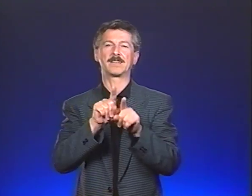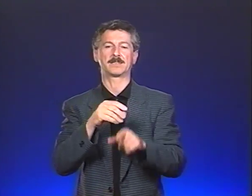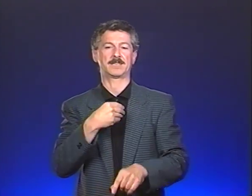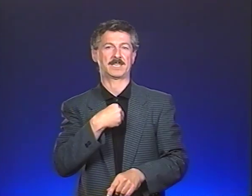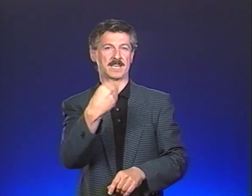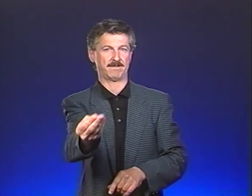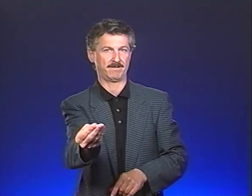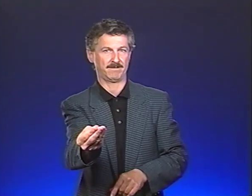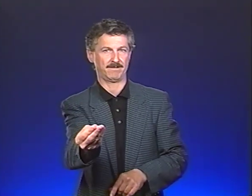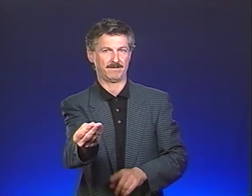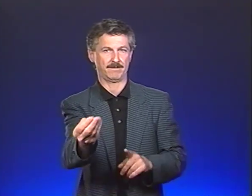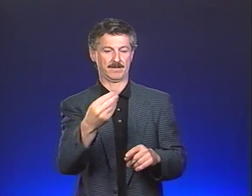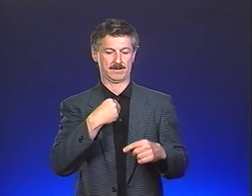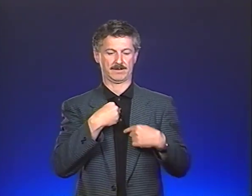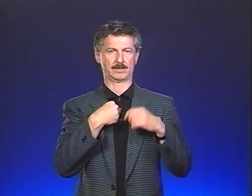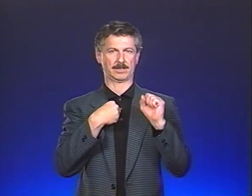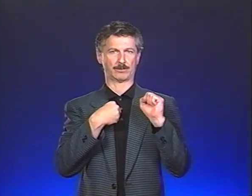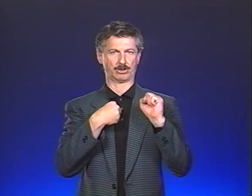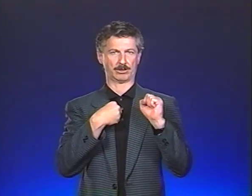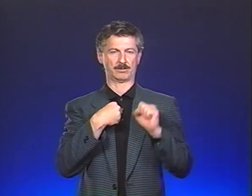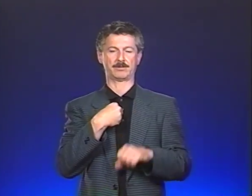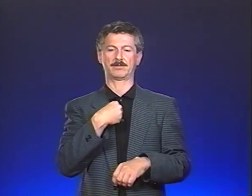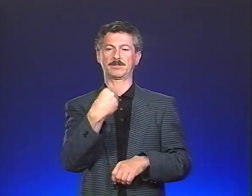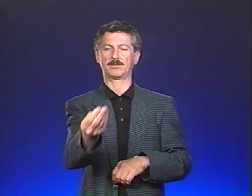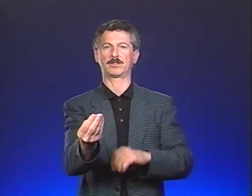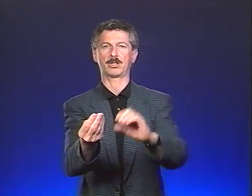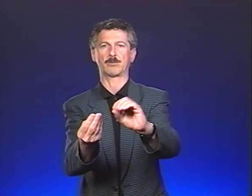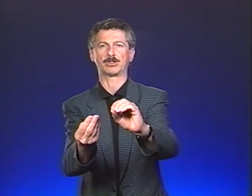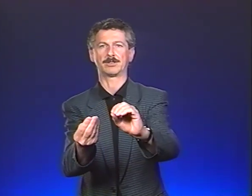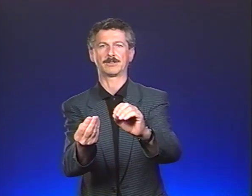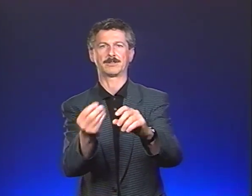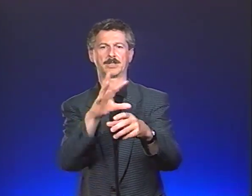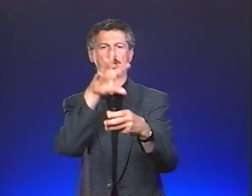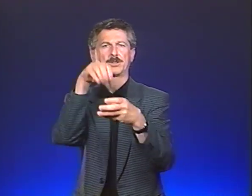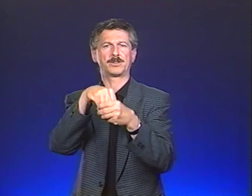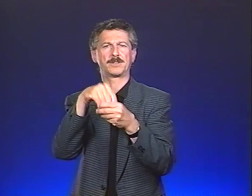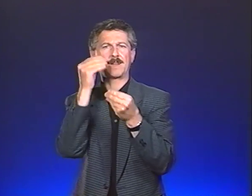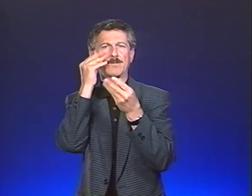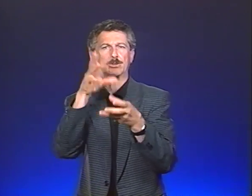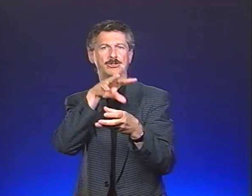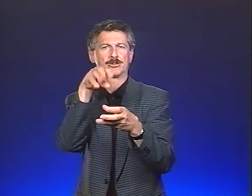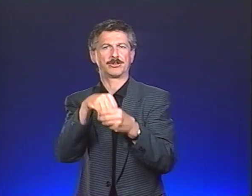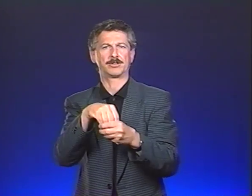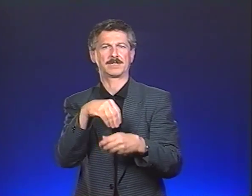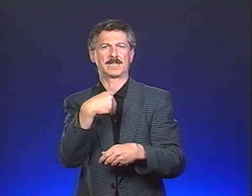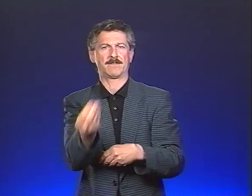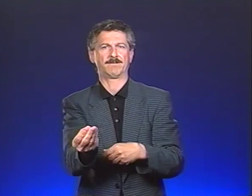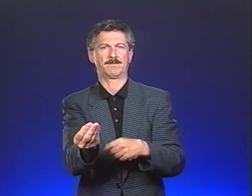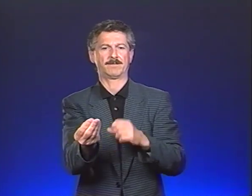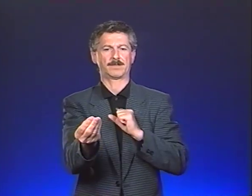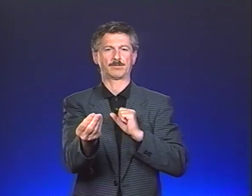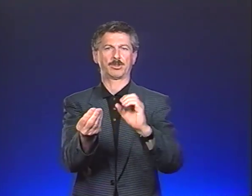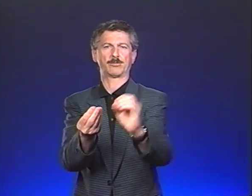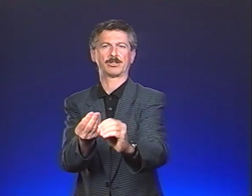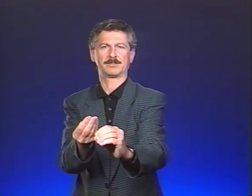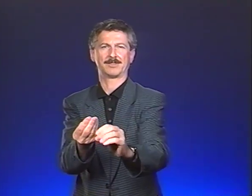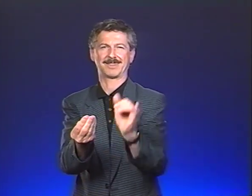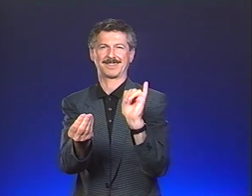subject-object-verb agreement. In the sentence I give to you, the subject and object are specified in the location of the sign, not in the movement.